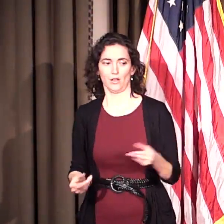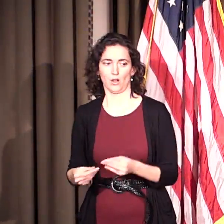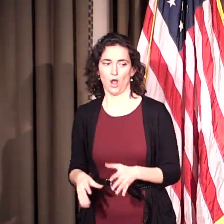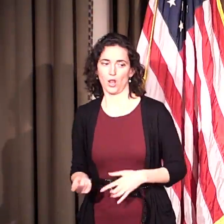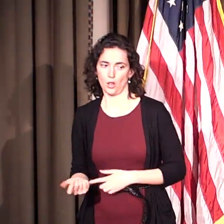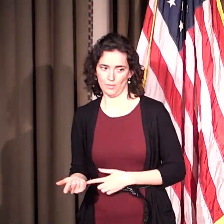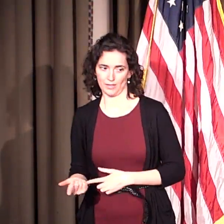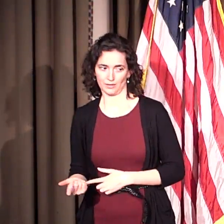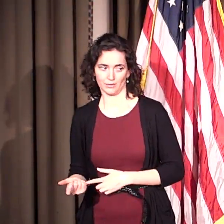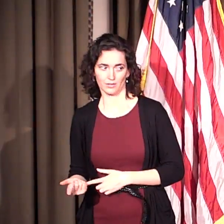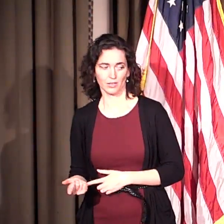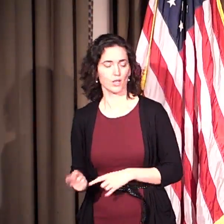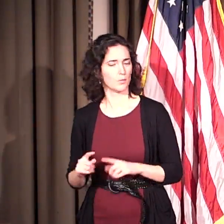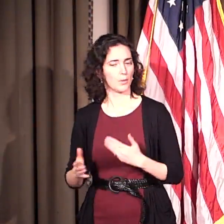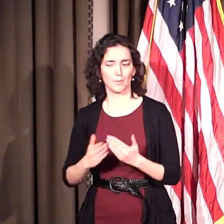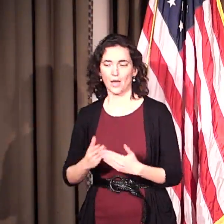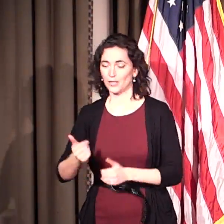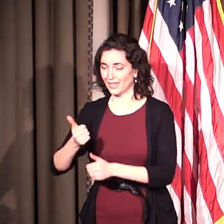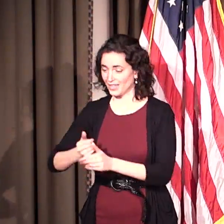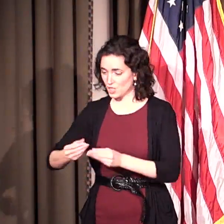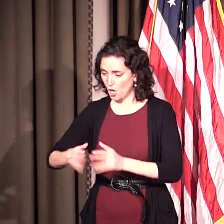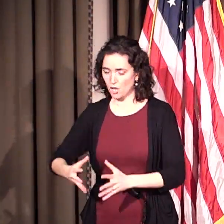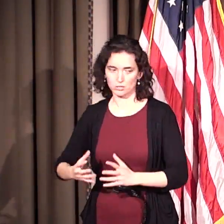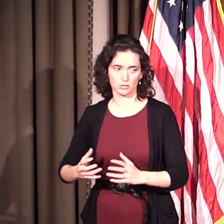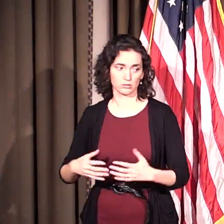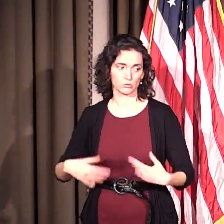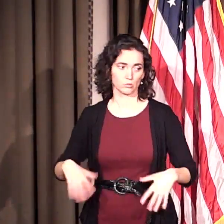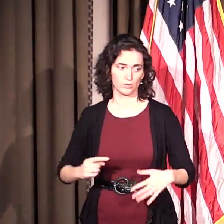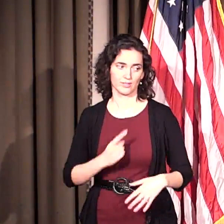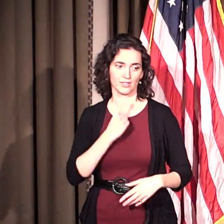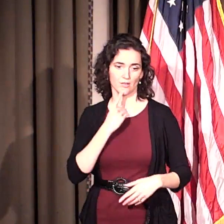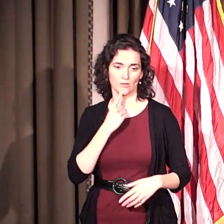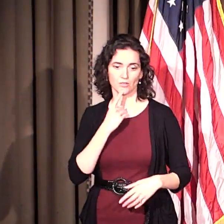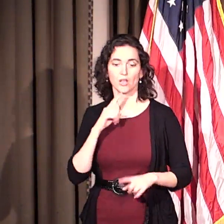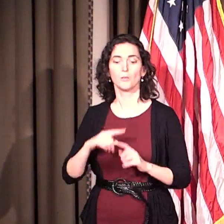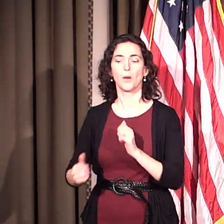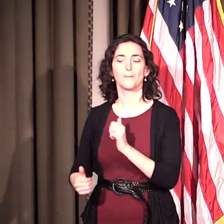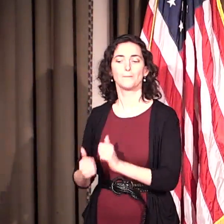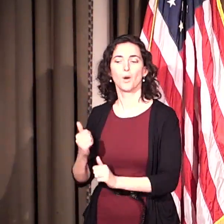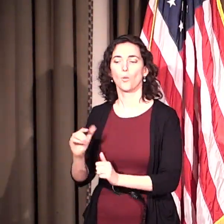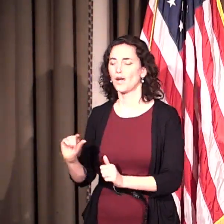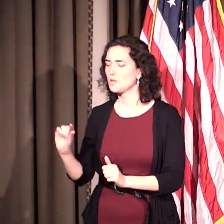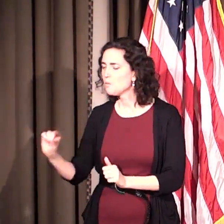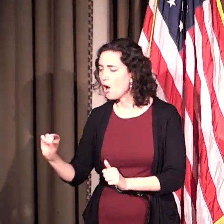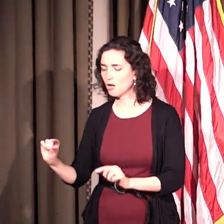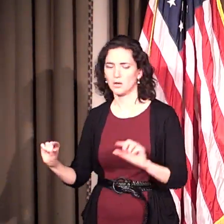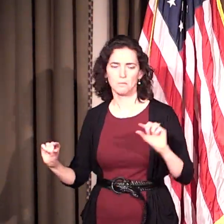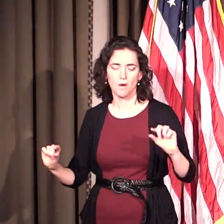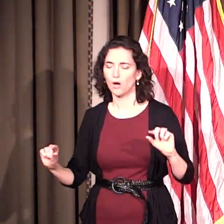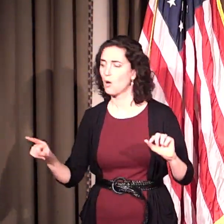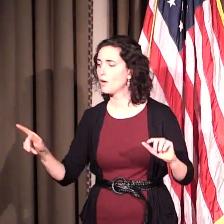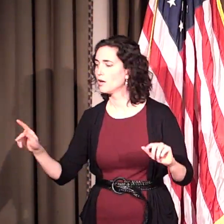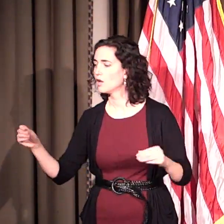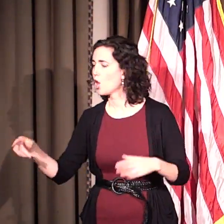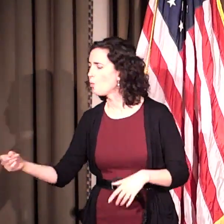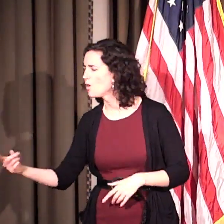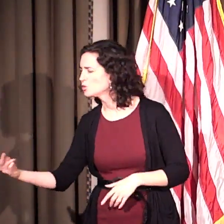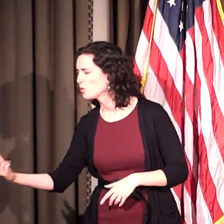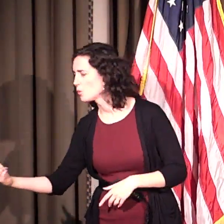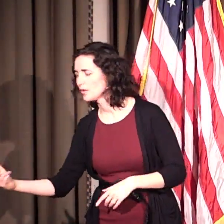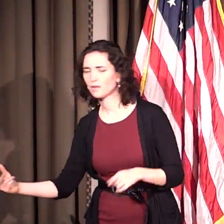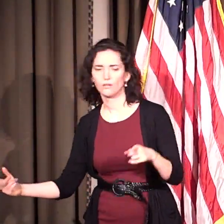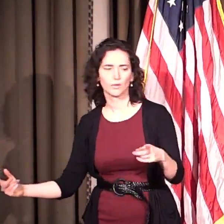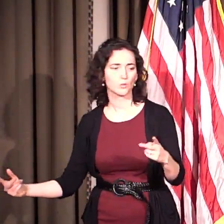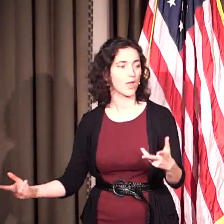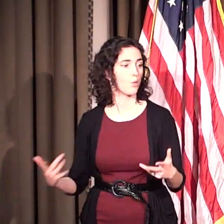that. But again, we take every one of those to heart. The majority of those have been small numbers, 1, 2, or 3, because